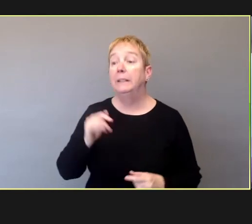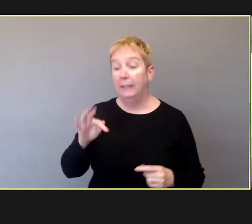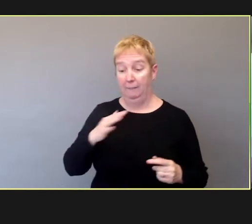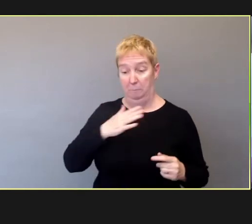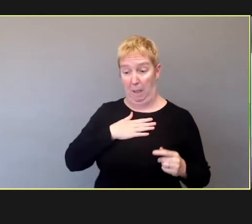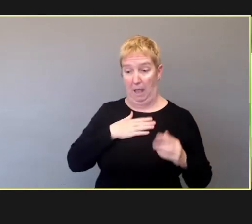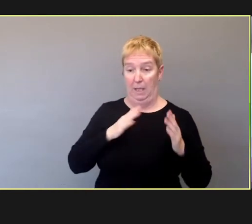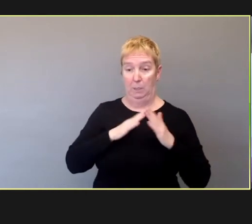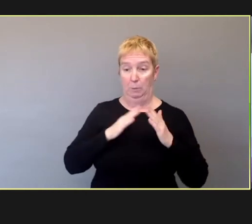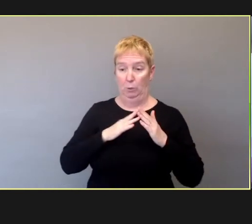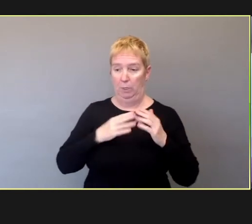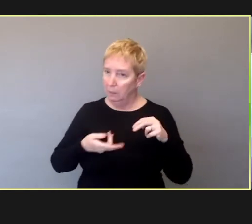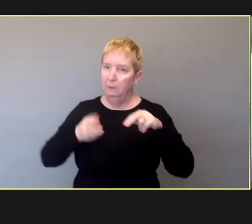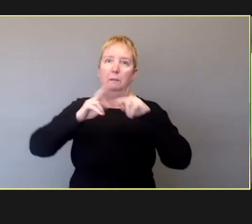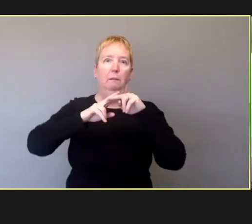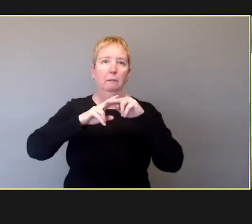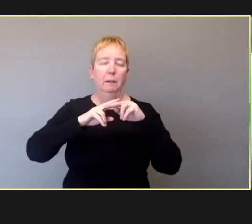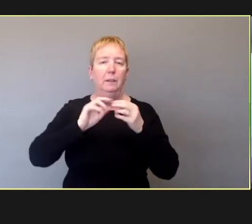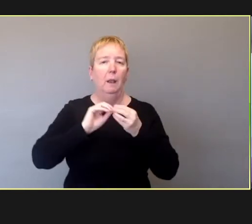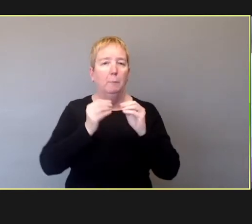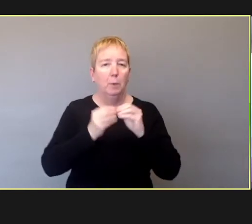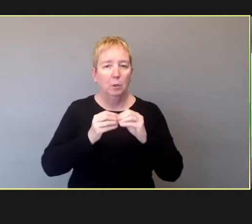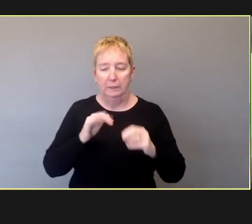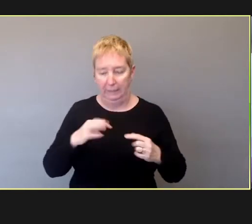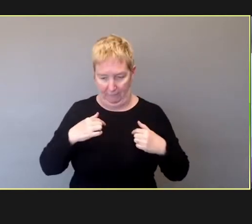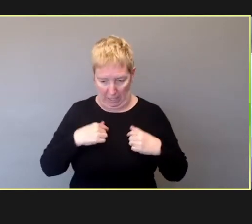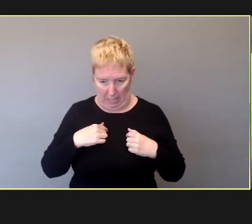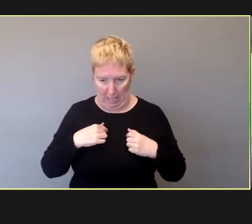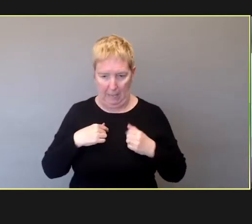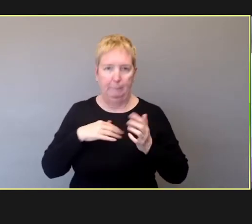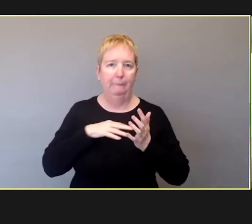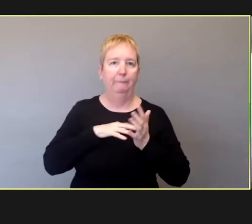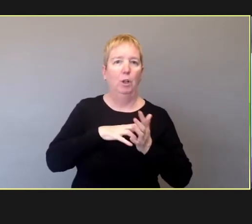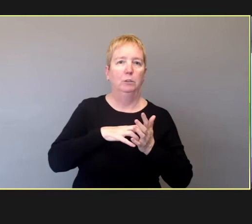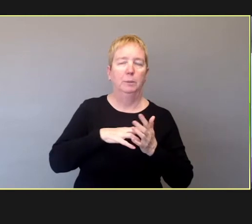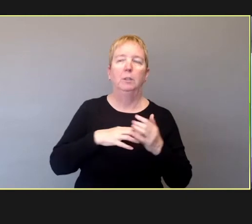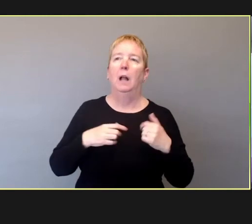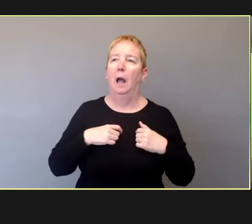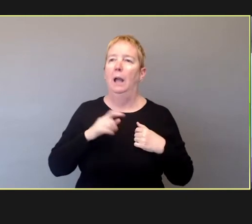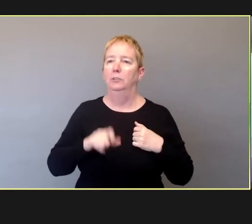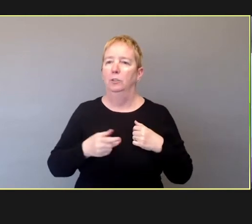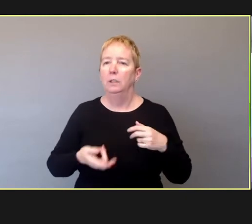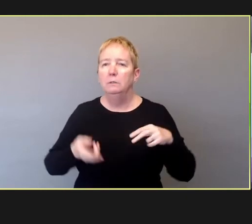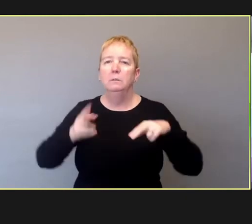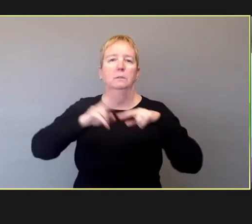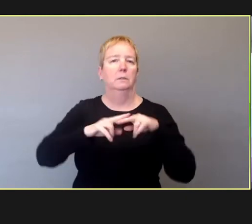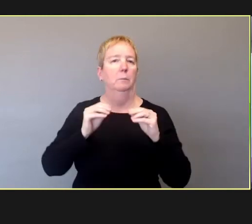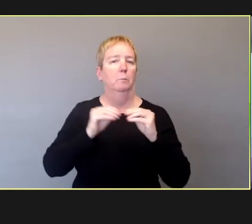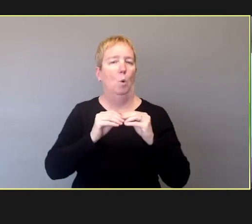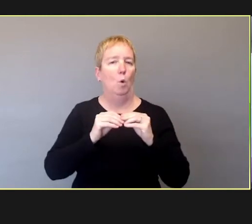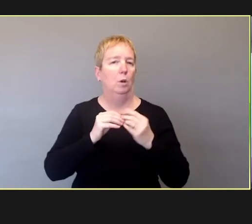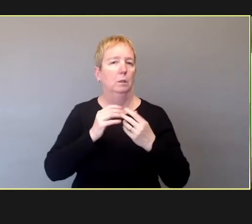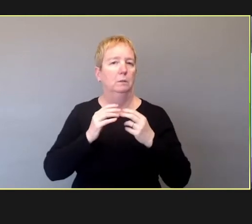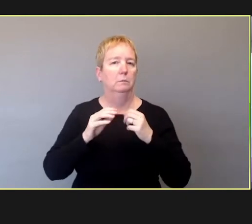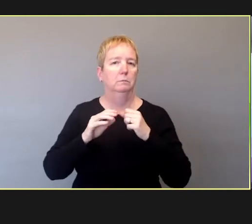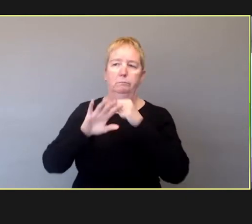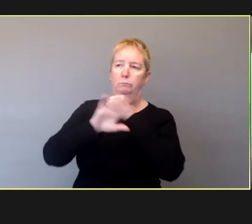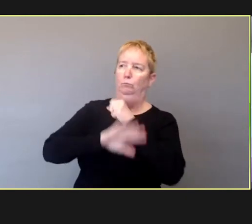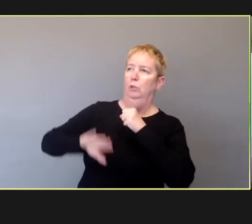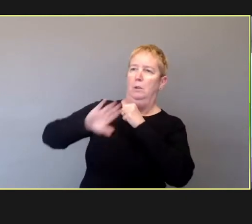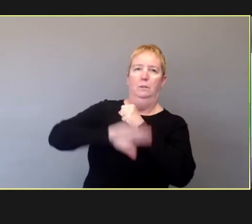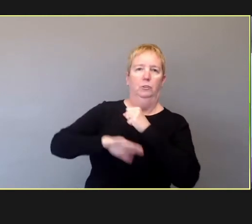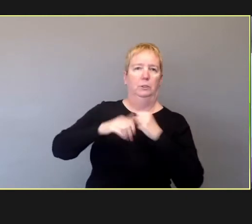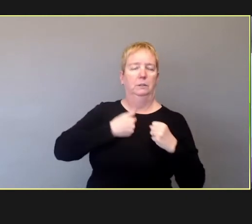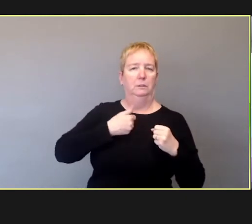or you're more vulnerable, everyone, those folks should take extra precautions. Pandemic is by no means over. Our